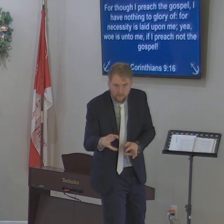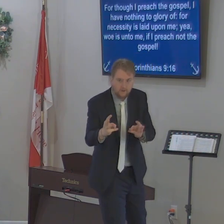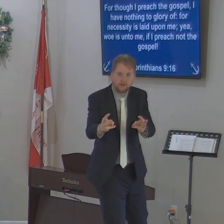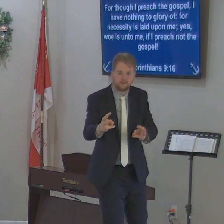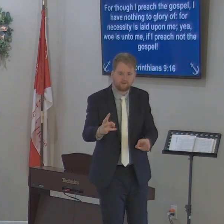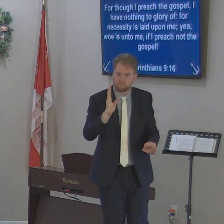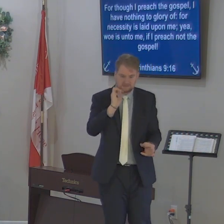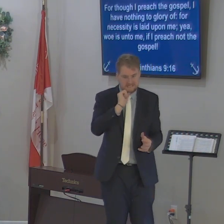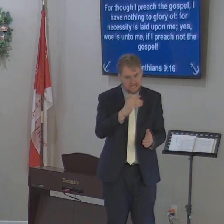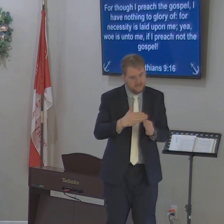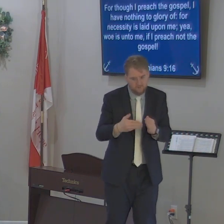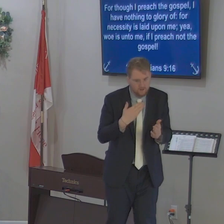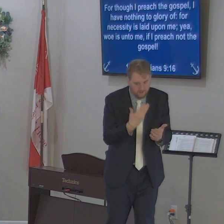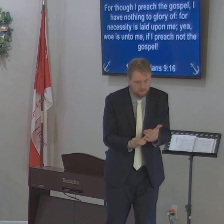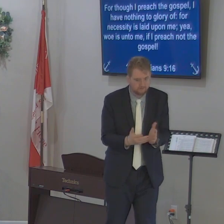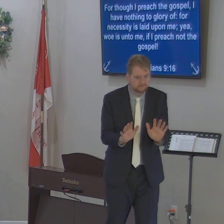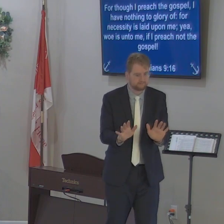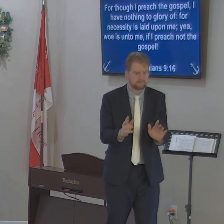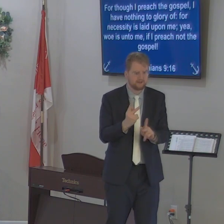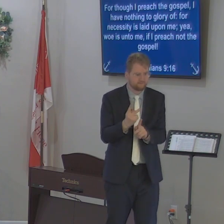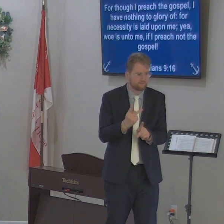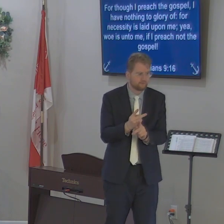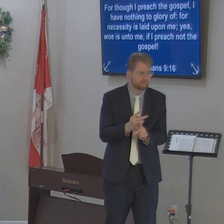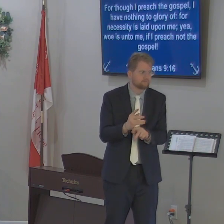not going to end well. Don't do it.